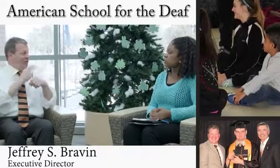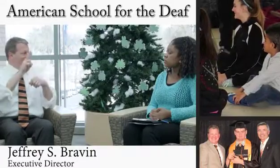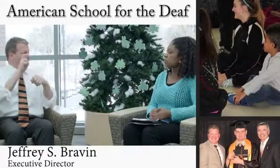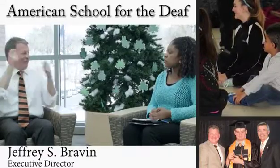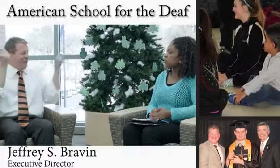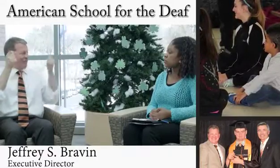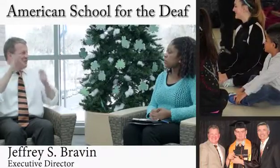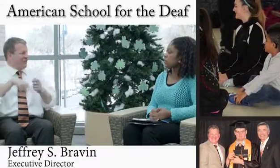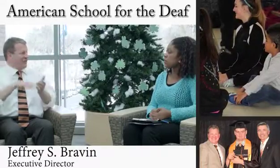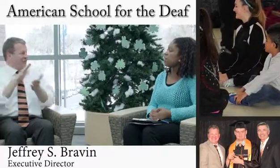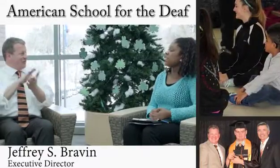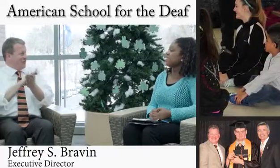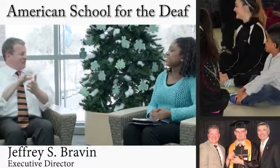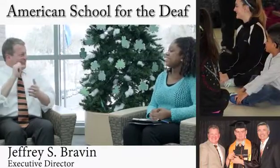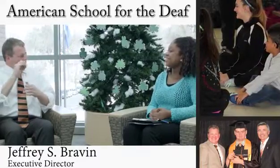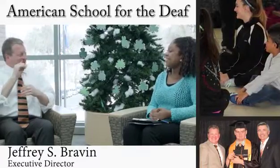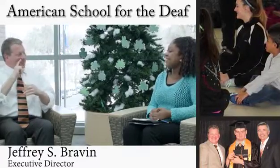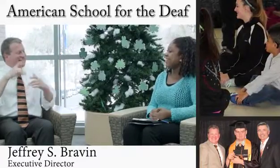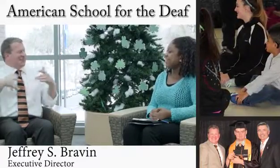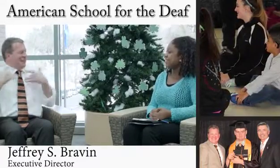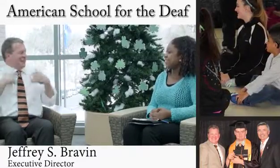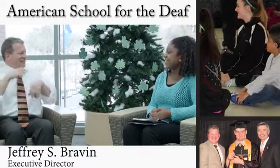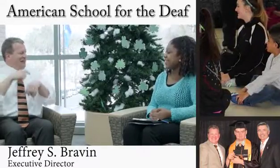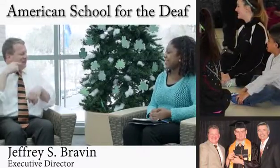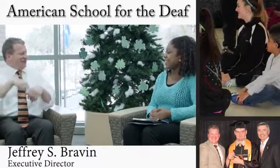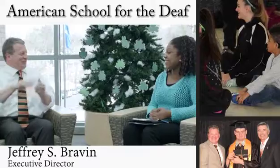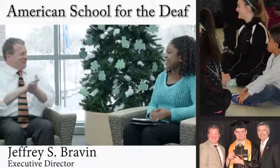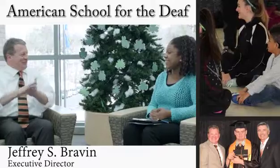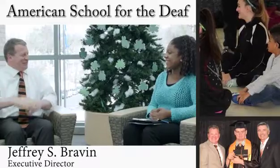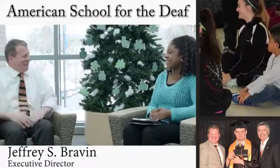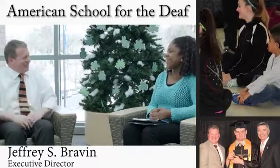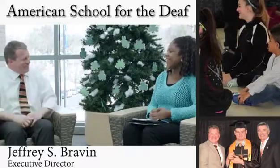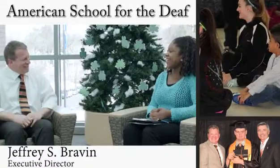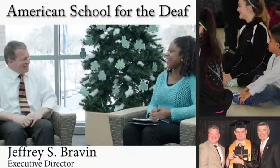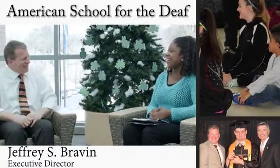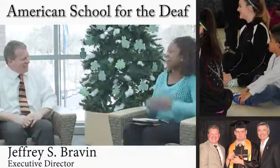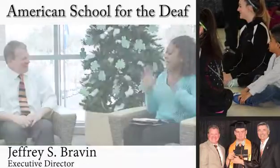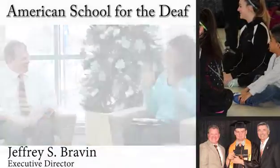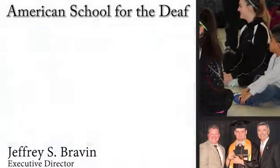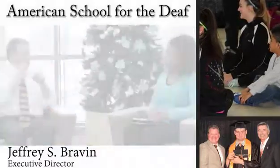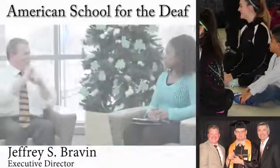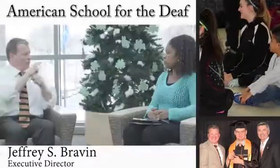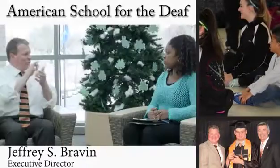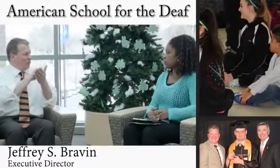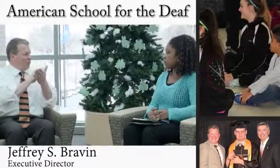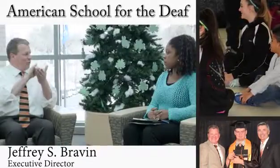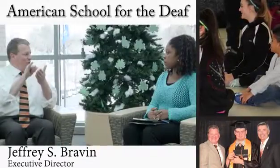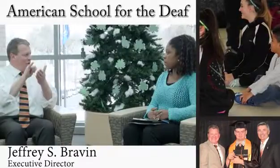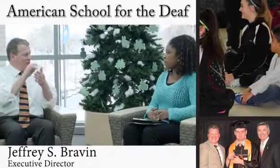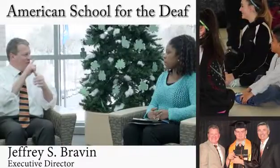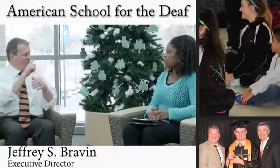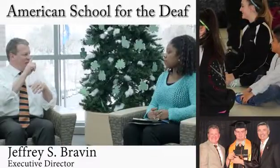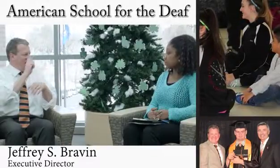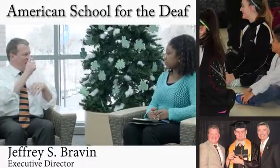be celebrating our 200th anniversary. So it's a very exciting time for the school. I used to work in New York at